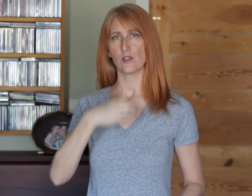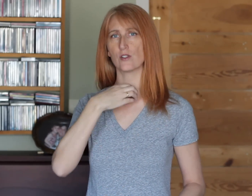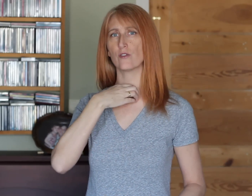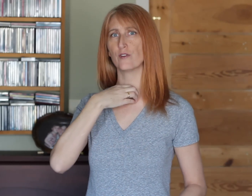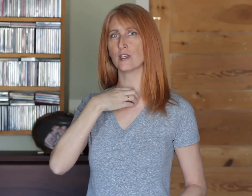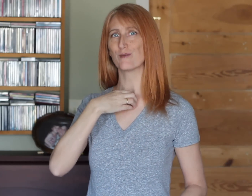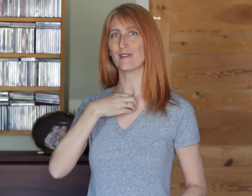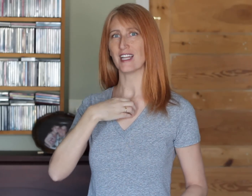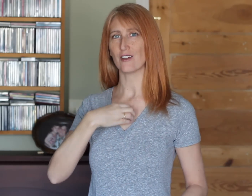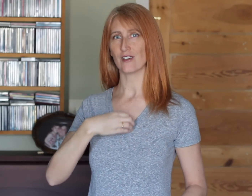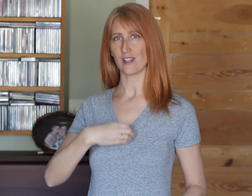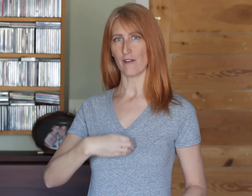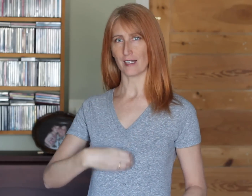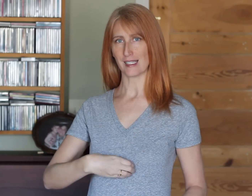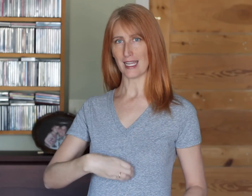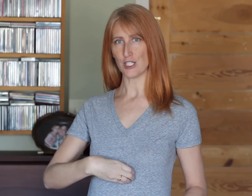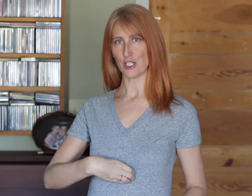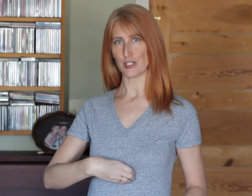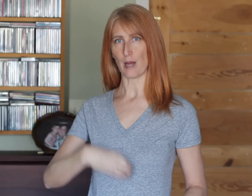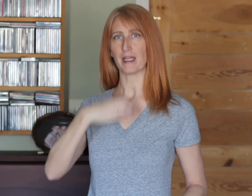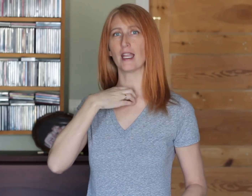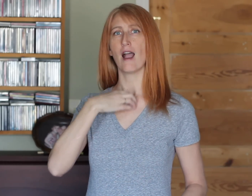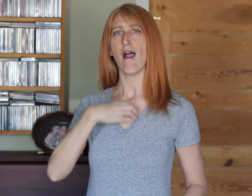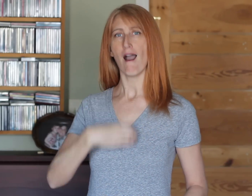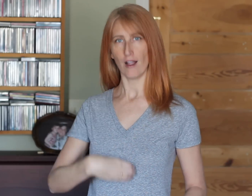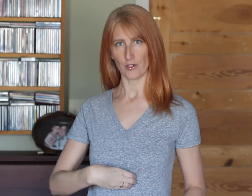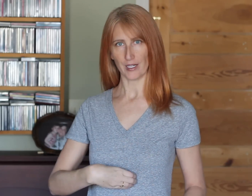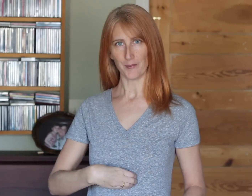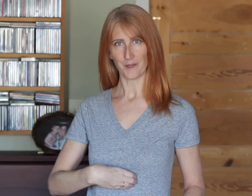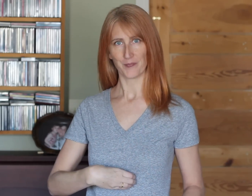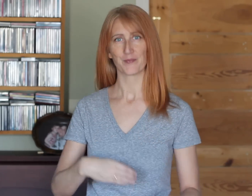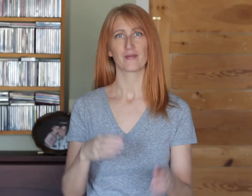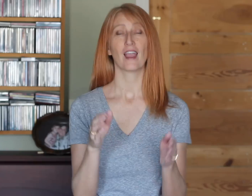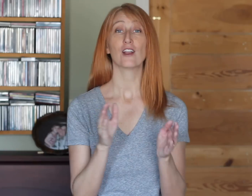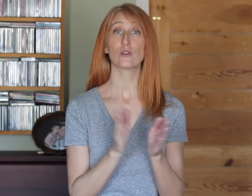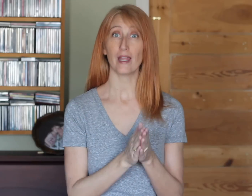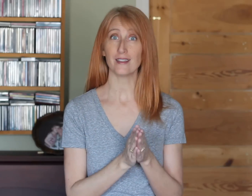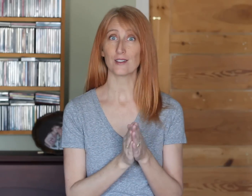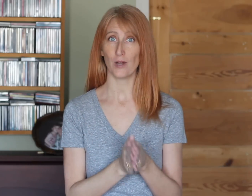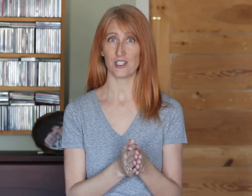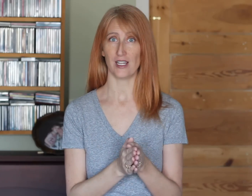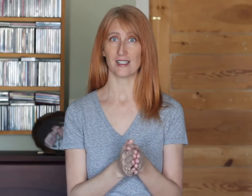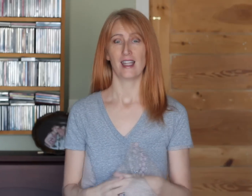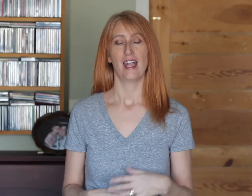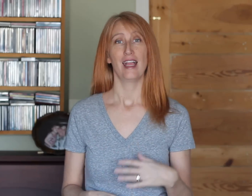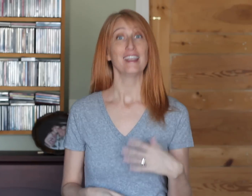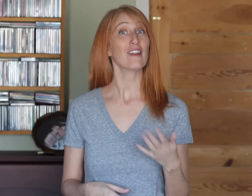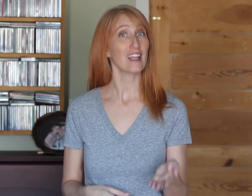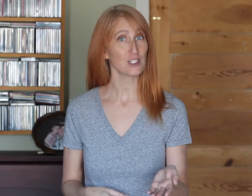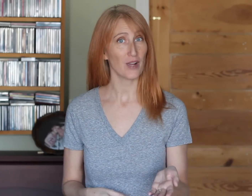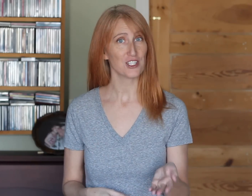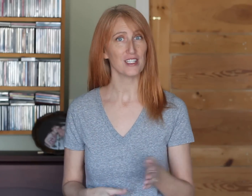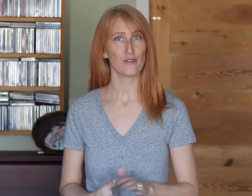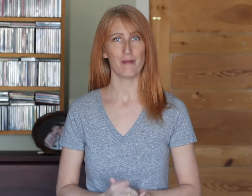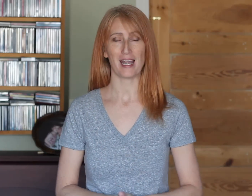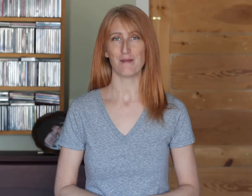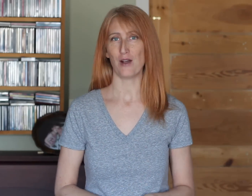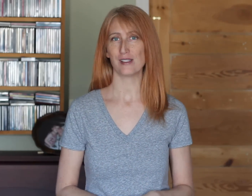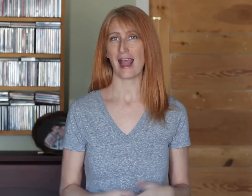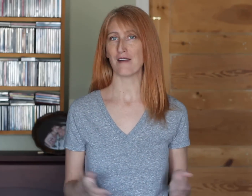as though food is moving down your esophagus into your tummy, hungry. Great questions. Now the next question is from Maddie Mouse, and I have to